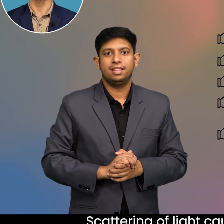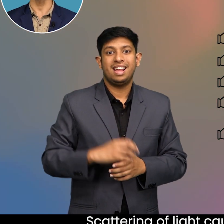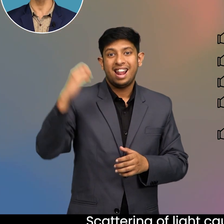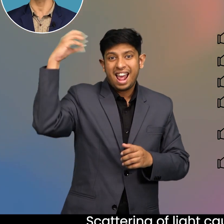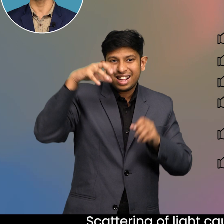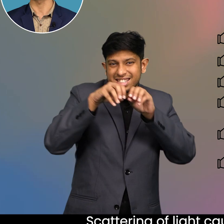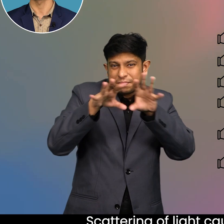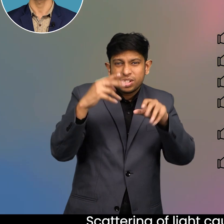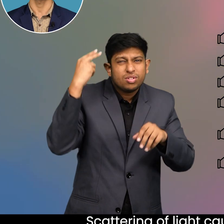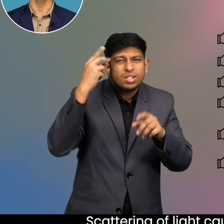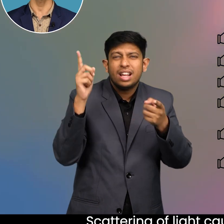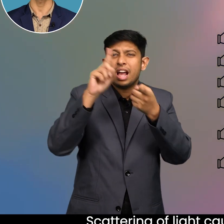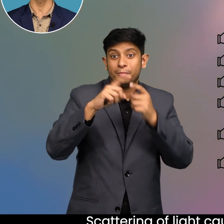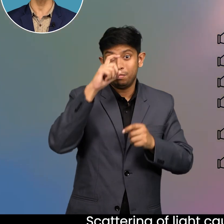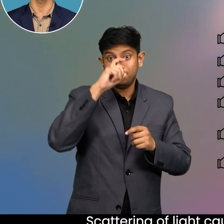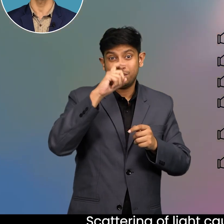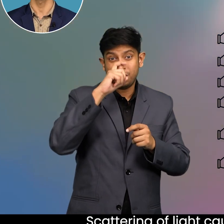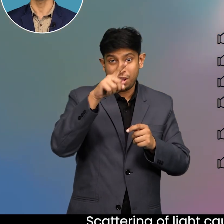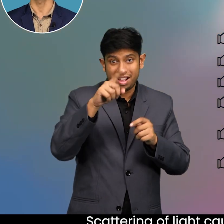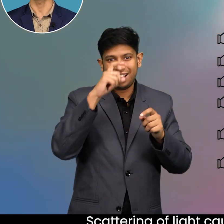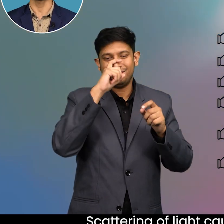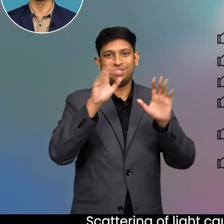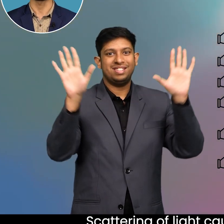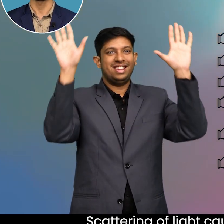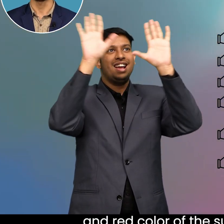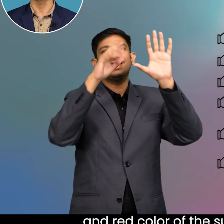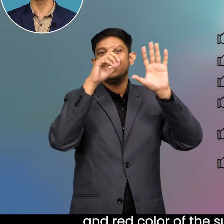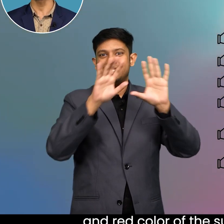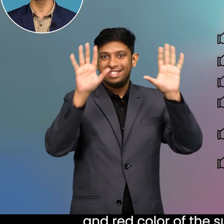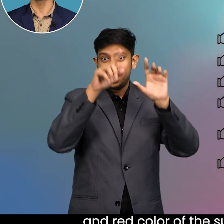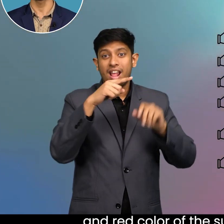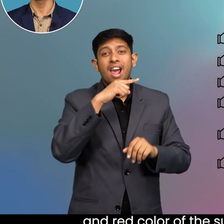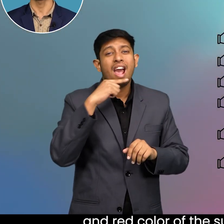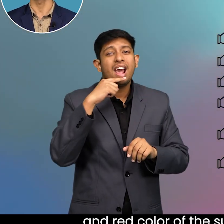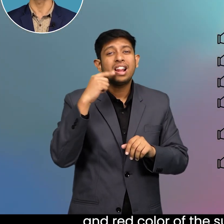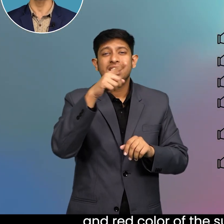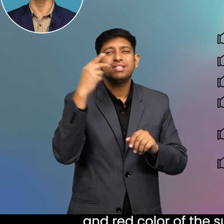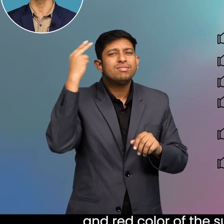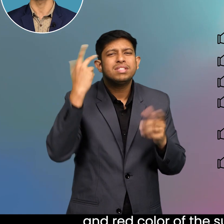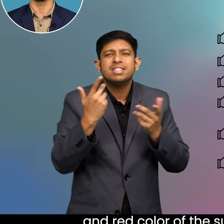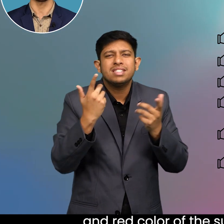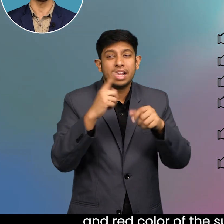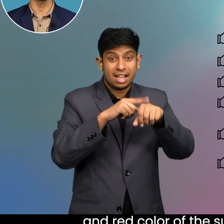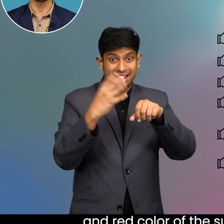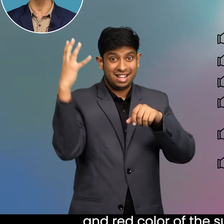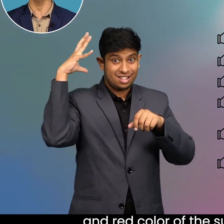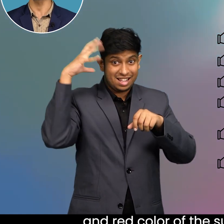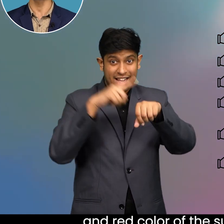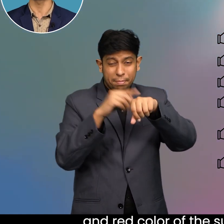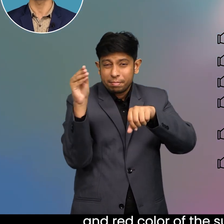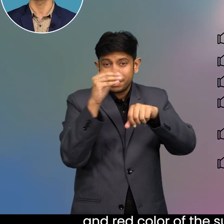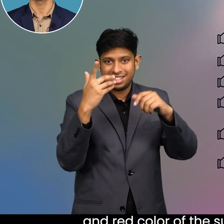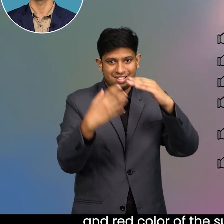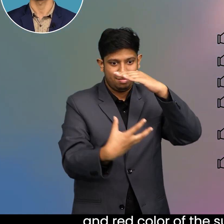Scattering of light causes the blue color of the sky and red color of the sun during sunrise and